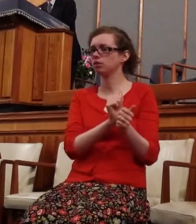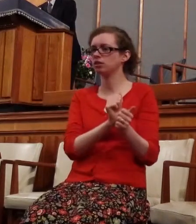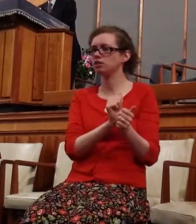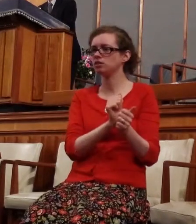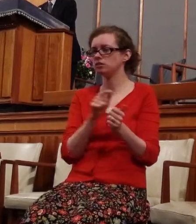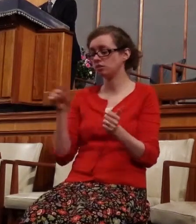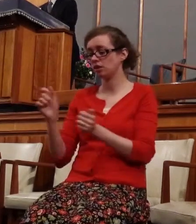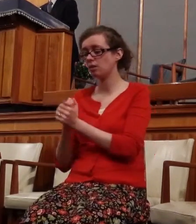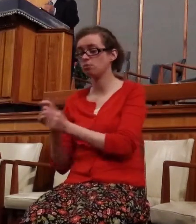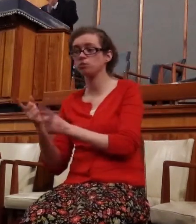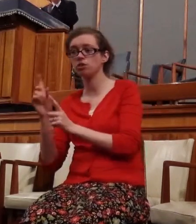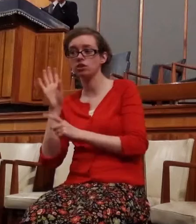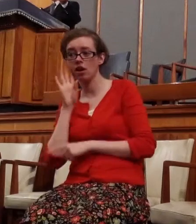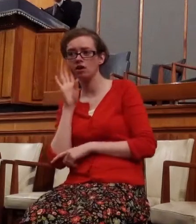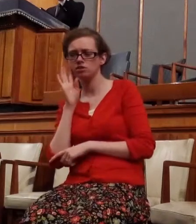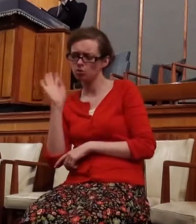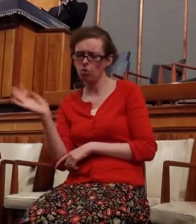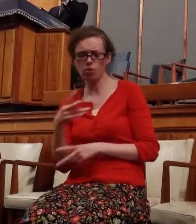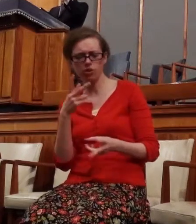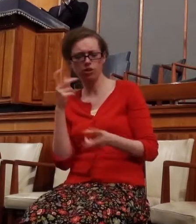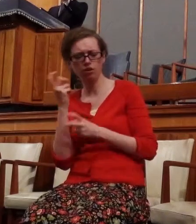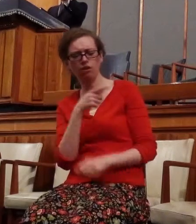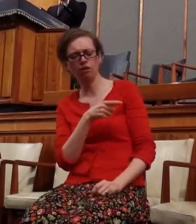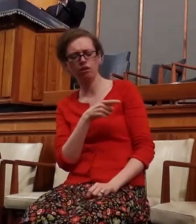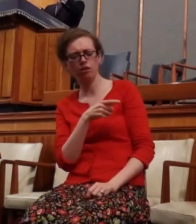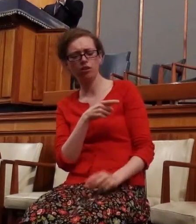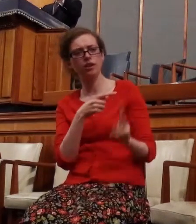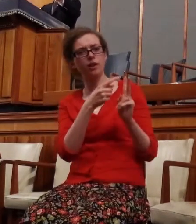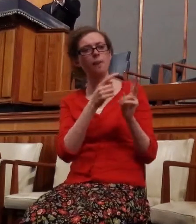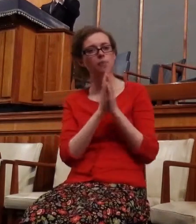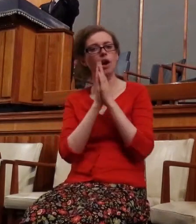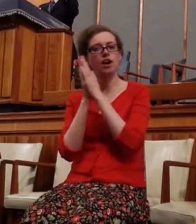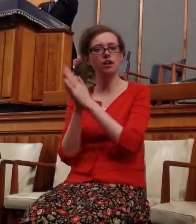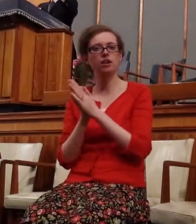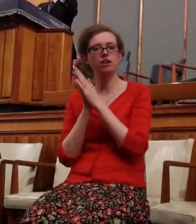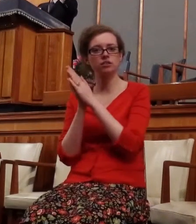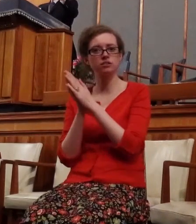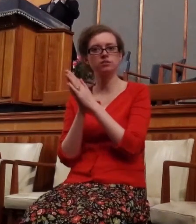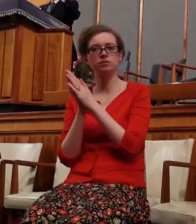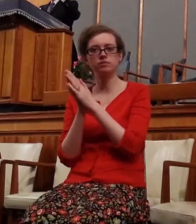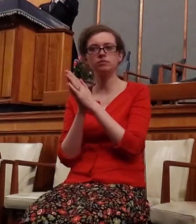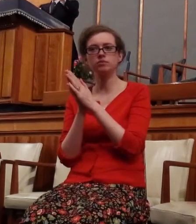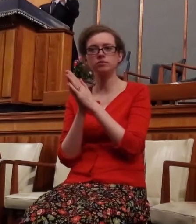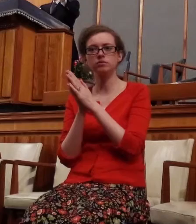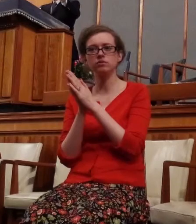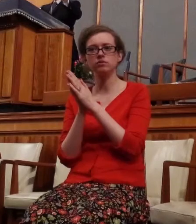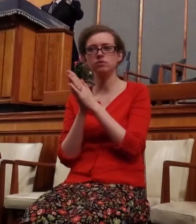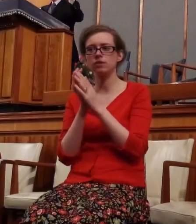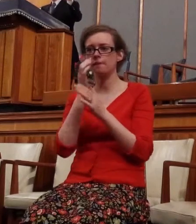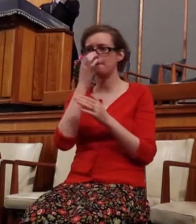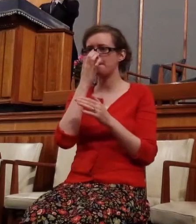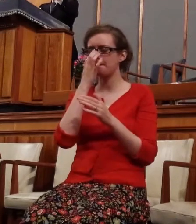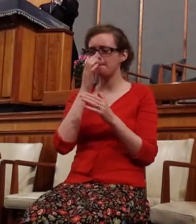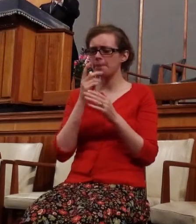the prisoners. And in prayer, when you pray publicly, the prayers are heard, the words are heard,